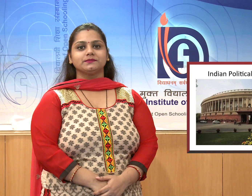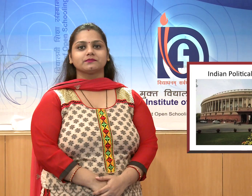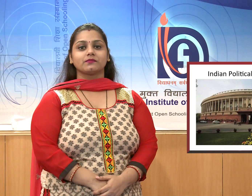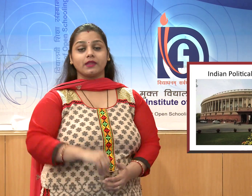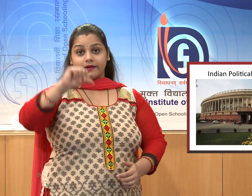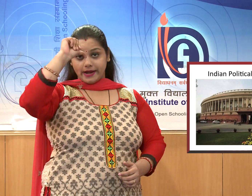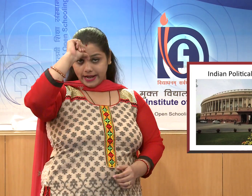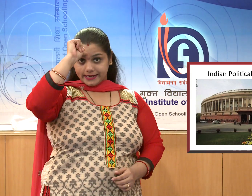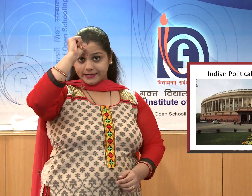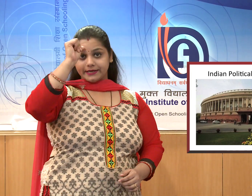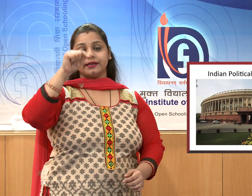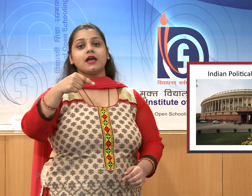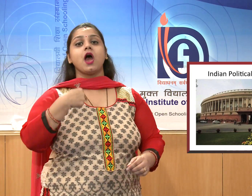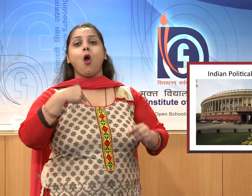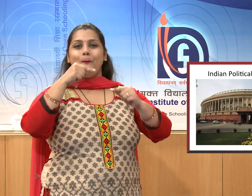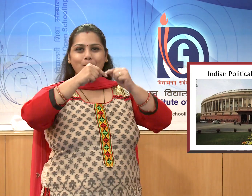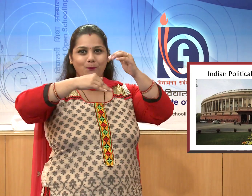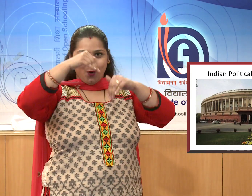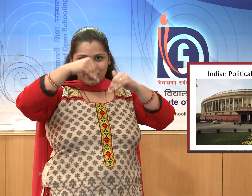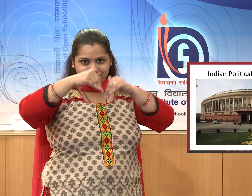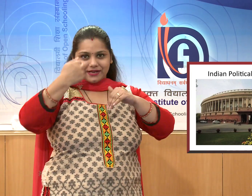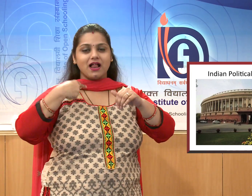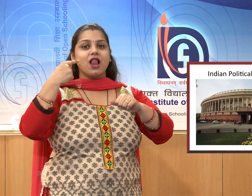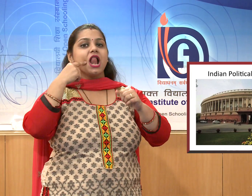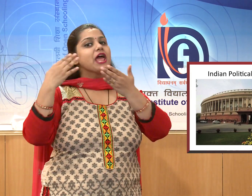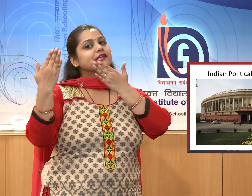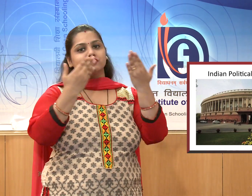Indian political institutions.